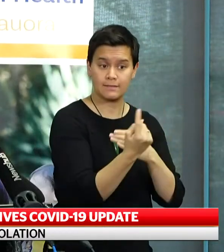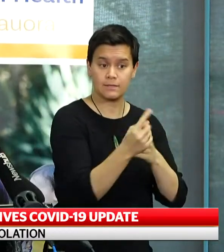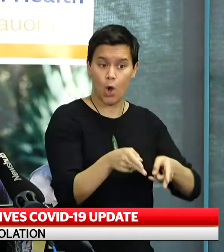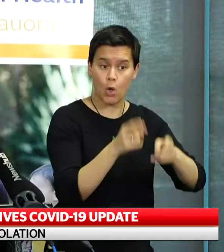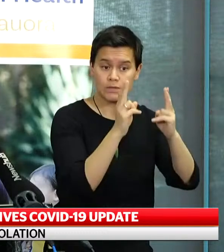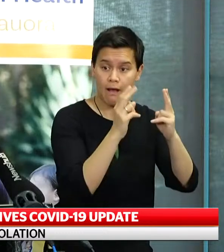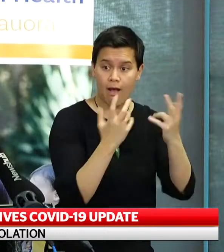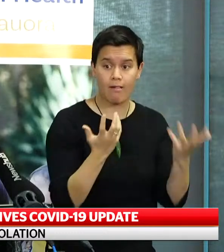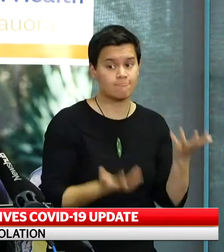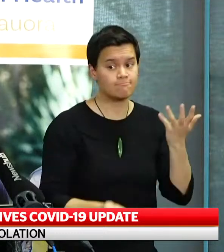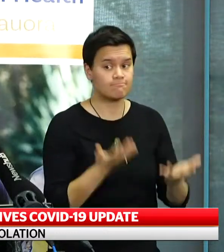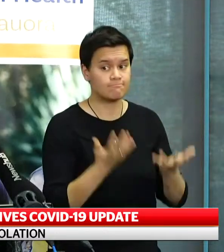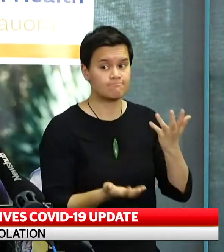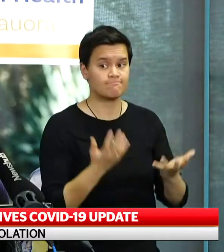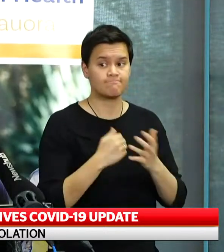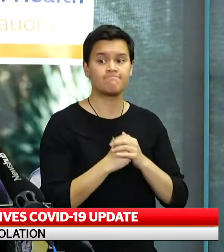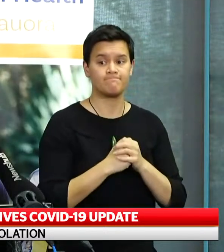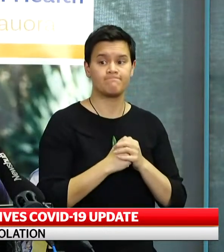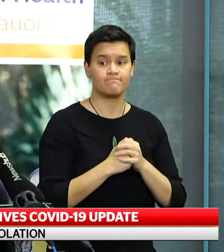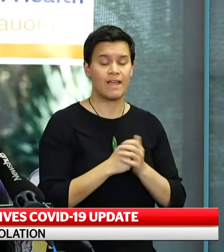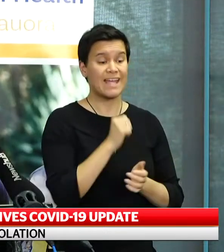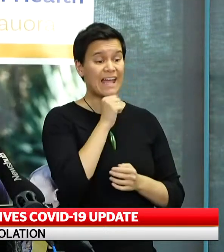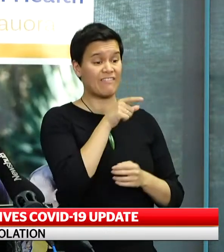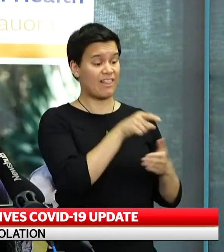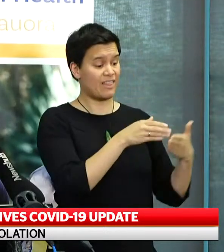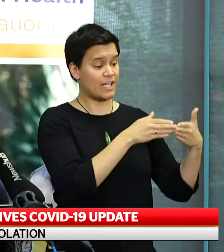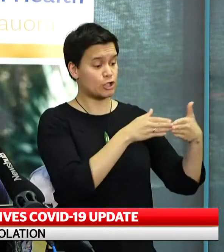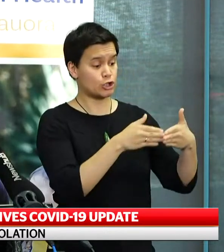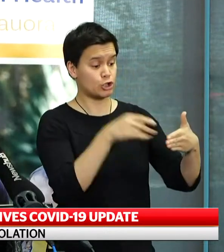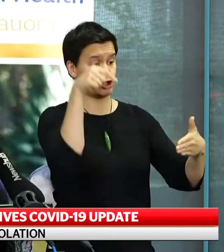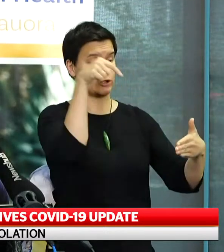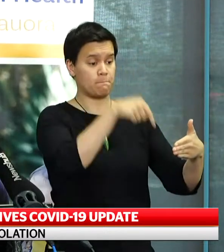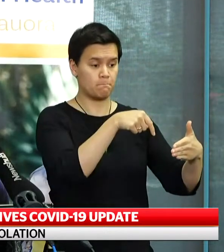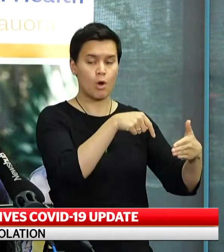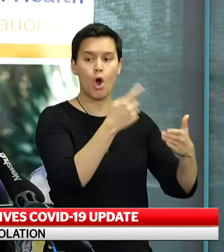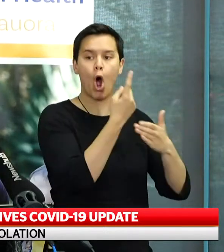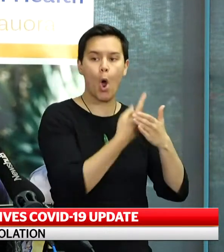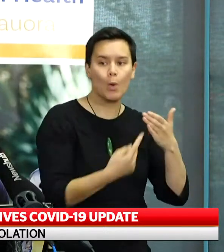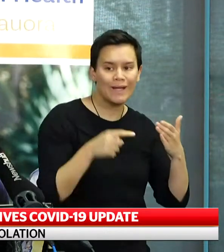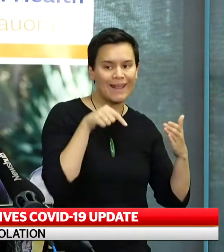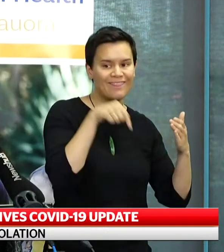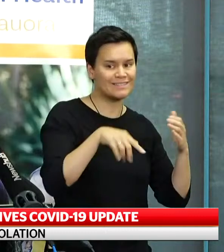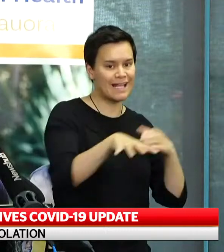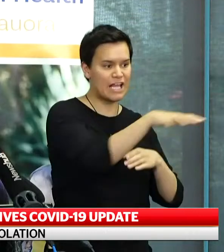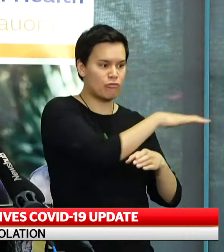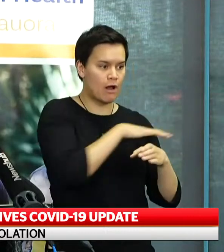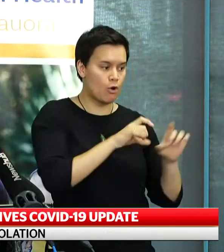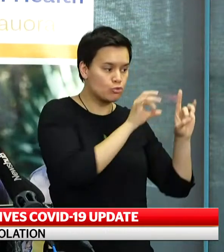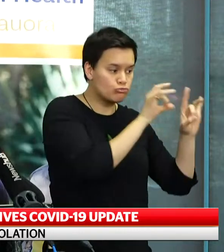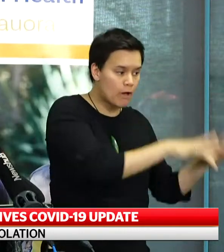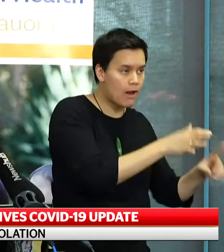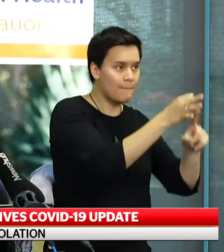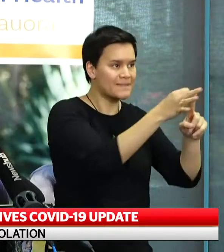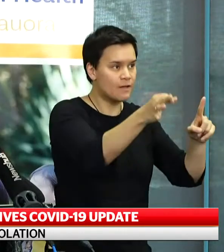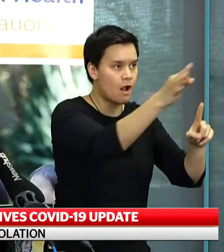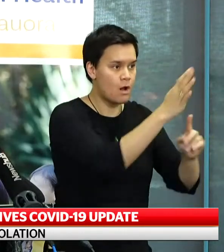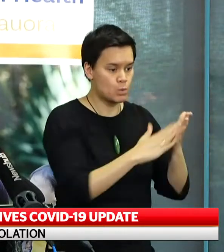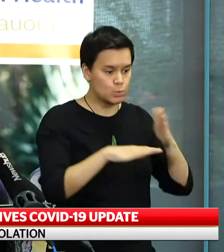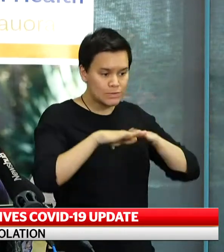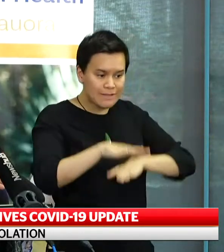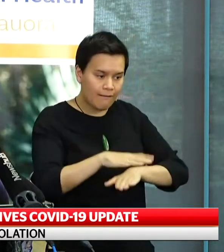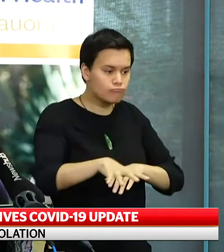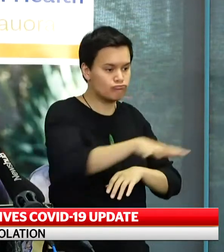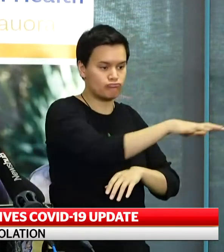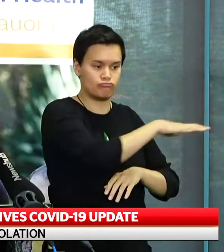know are plying routes around the Pacific and Australasia, as a number of these ships are. So we will update the public when